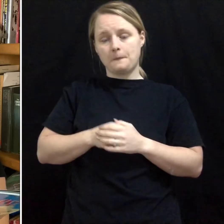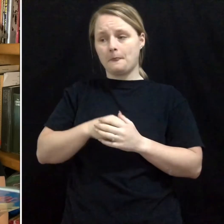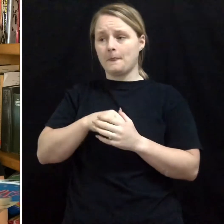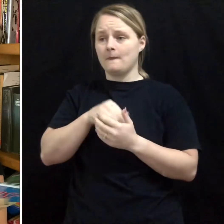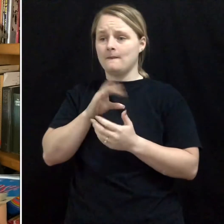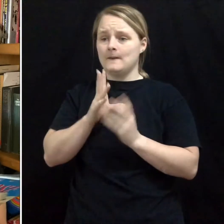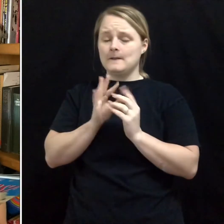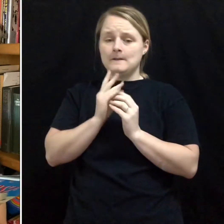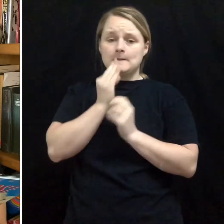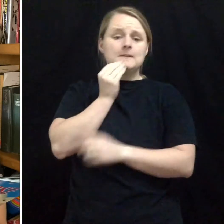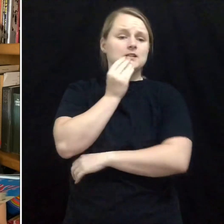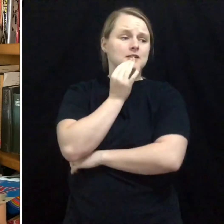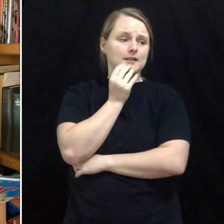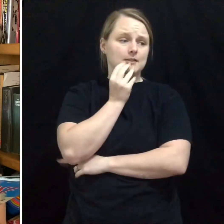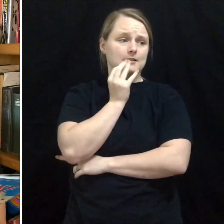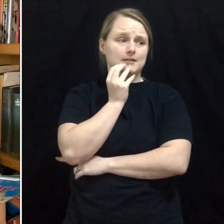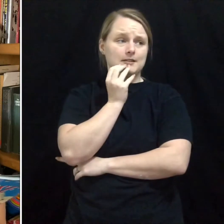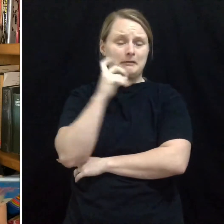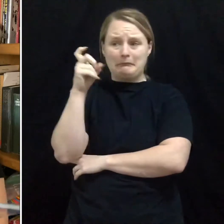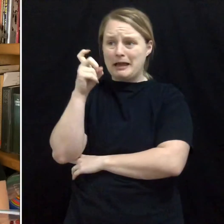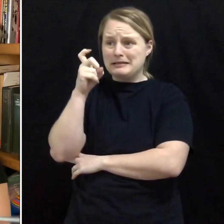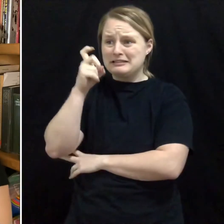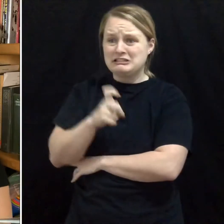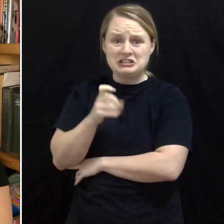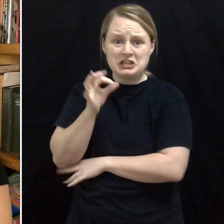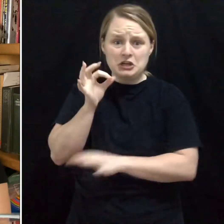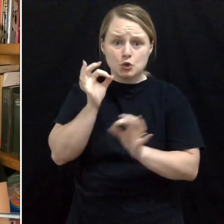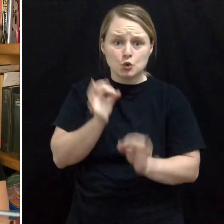"Is this a fork in the road with which I have met